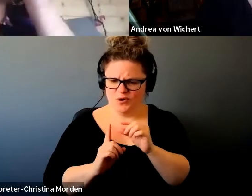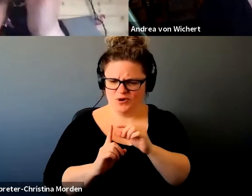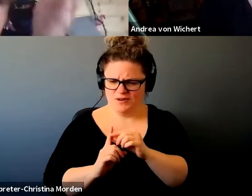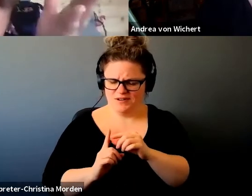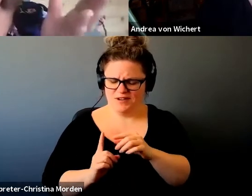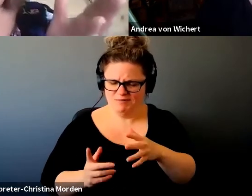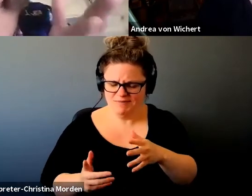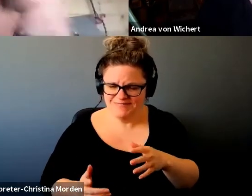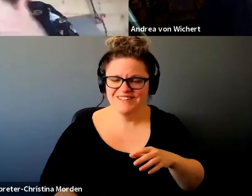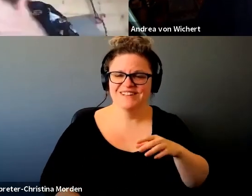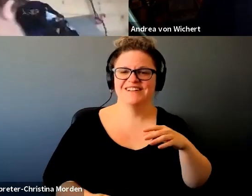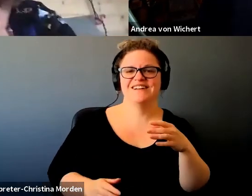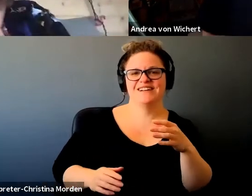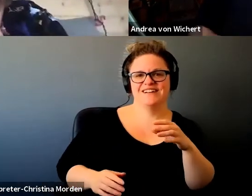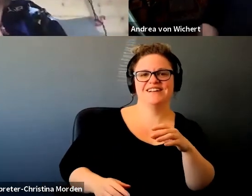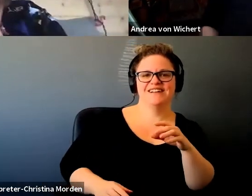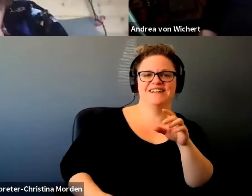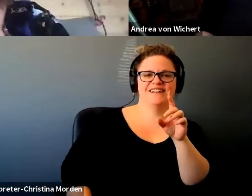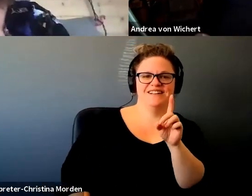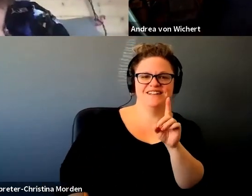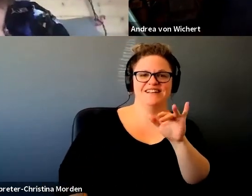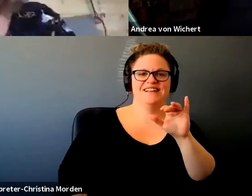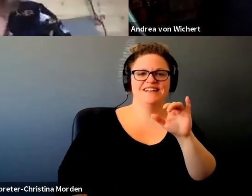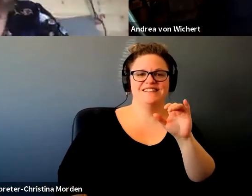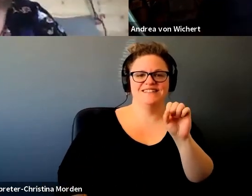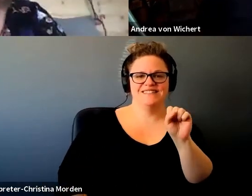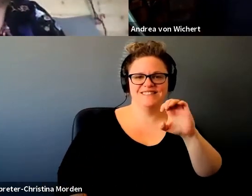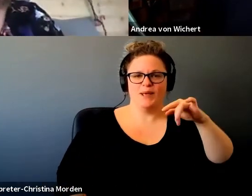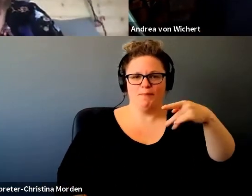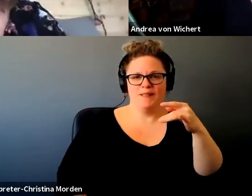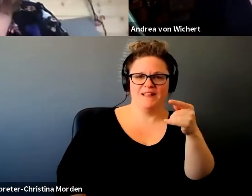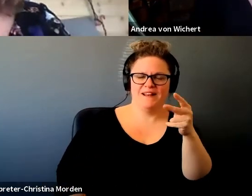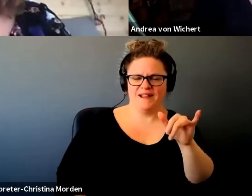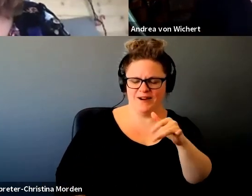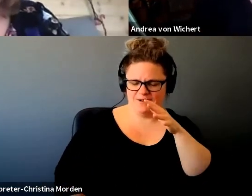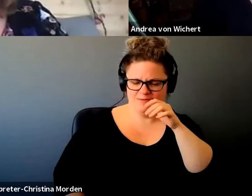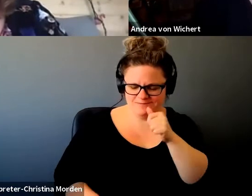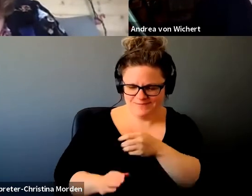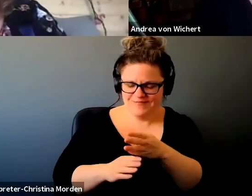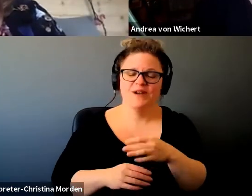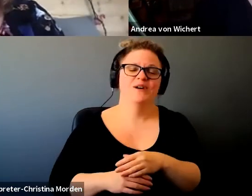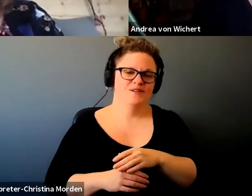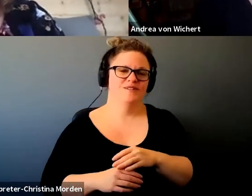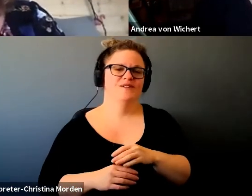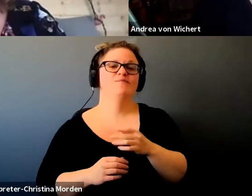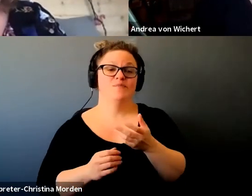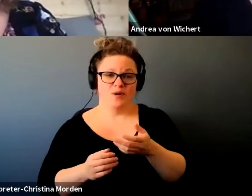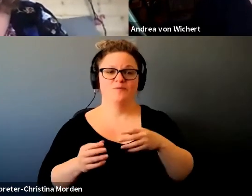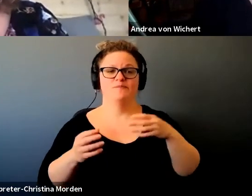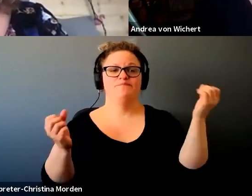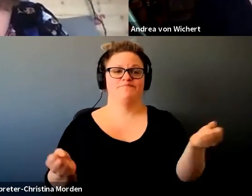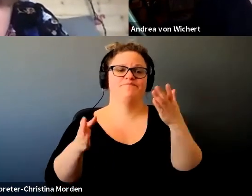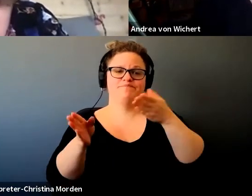Cross-disciplinary. Thank you so much. Art practice for almost 3 decades, all while earning